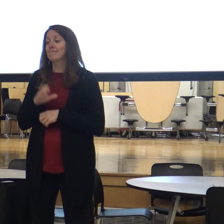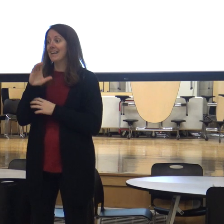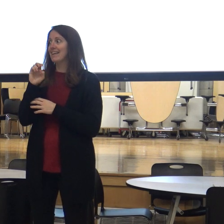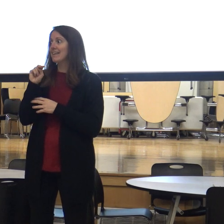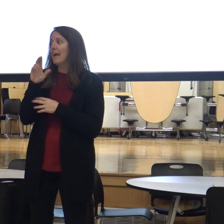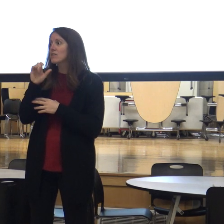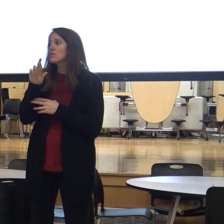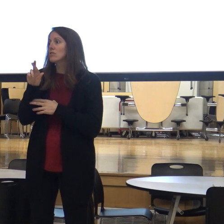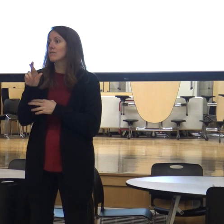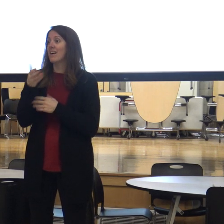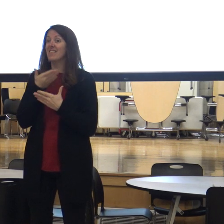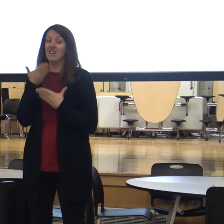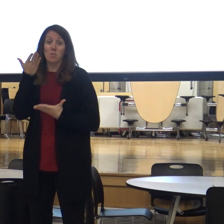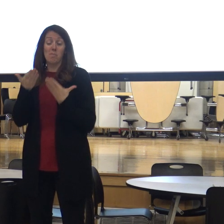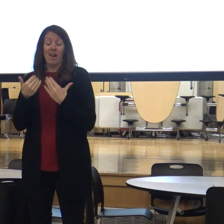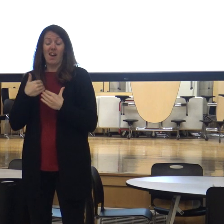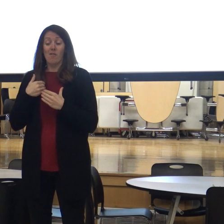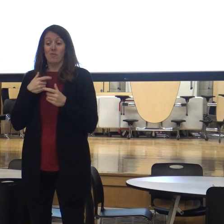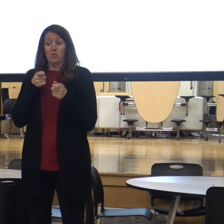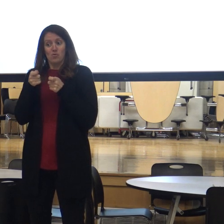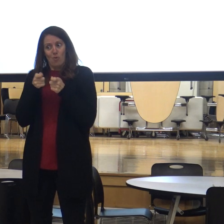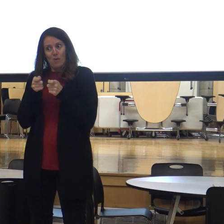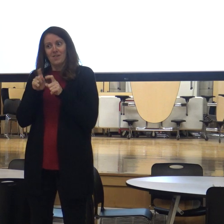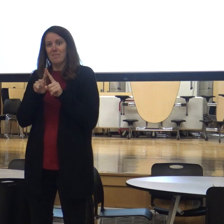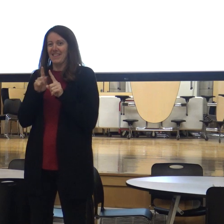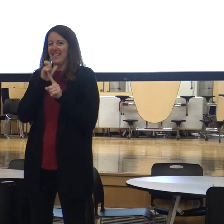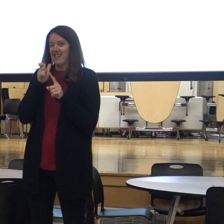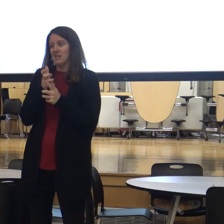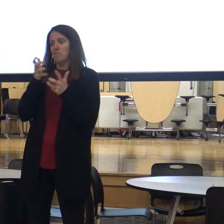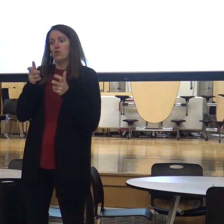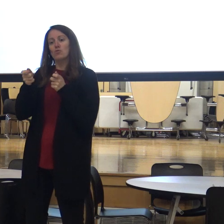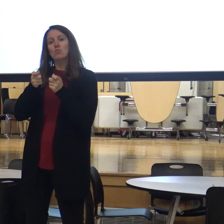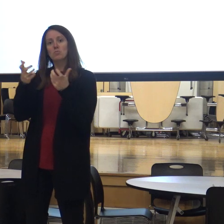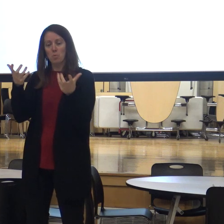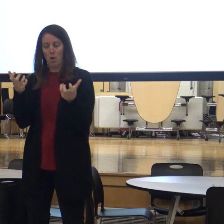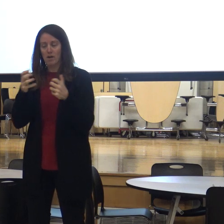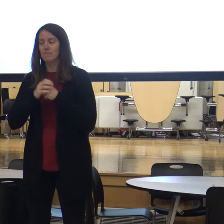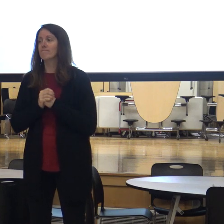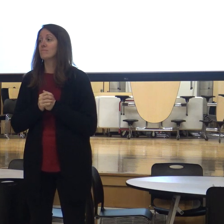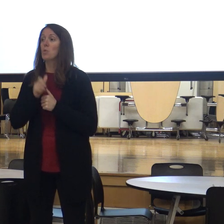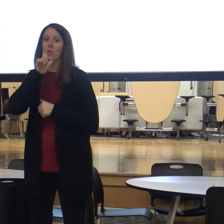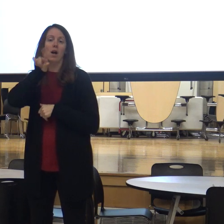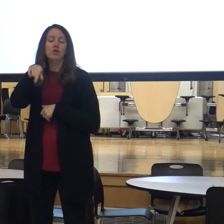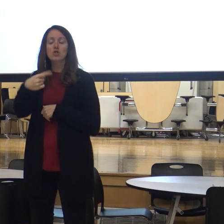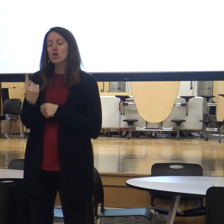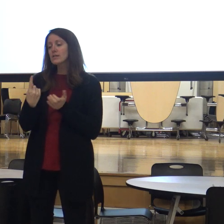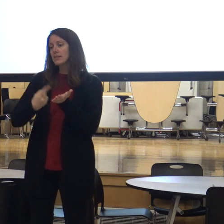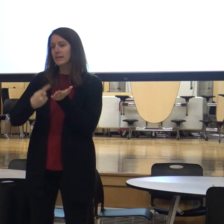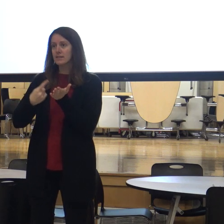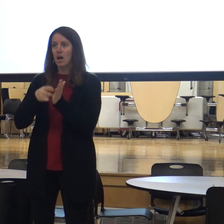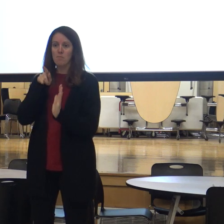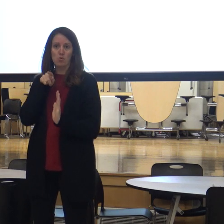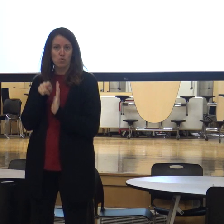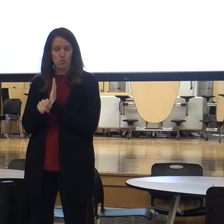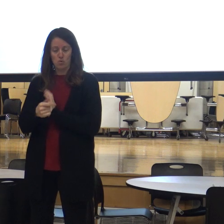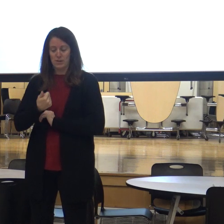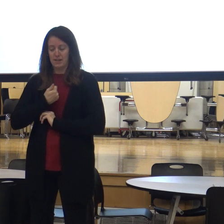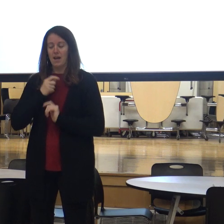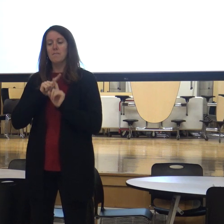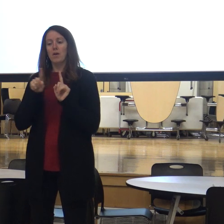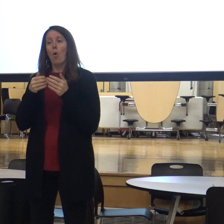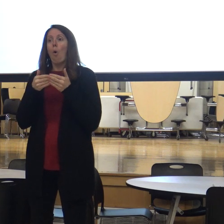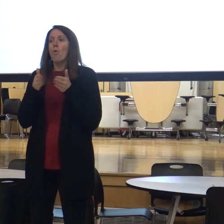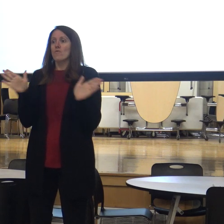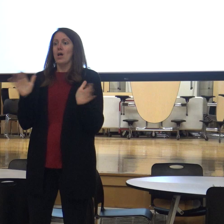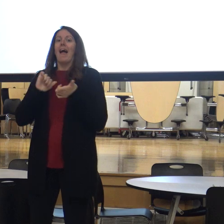over, but not as much as we wish. So we're not just gonna talk about suicide, we're gonna talk about overall, generally, how do